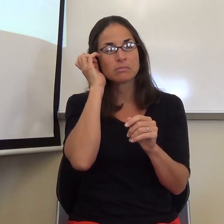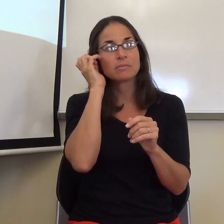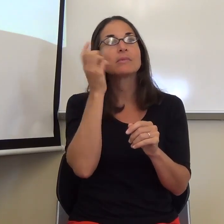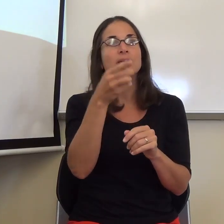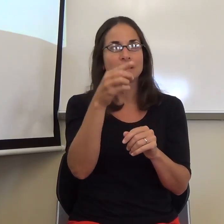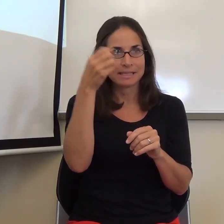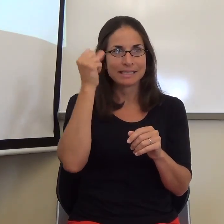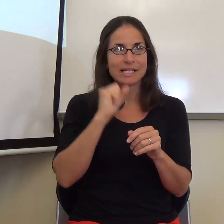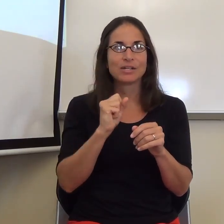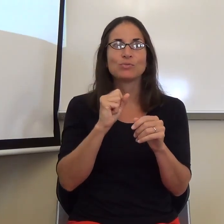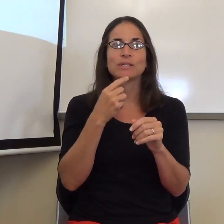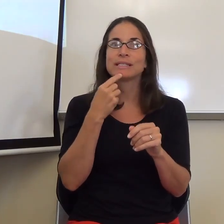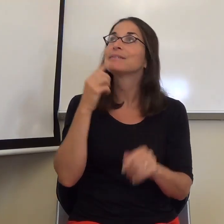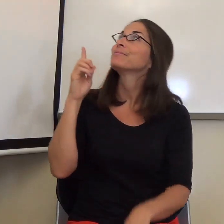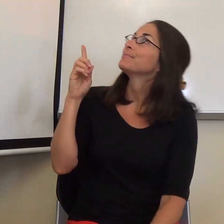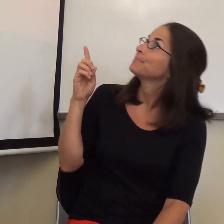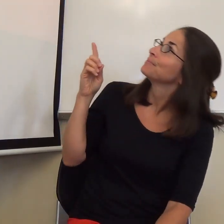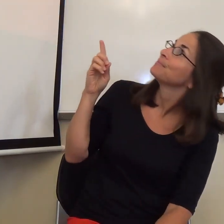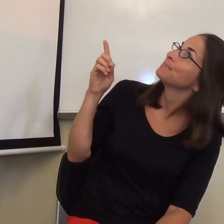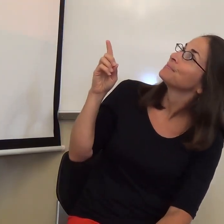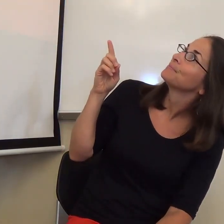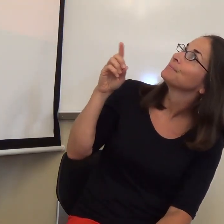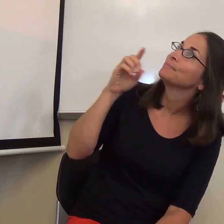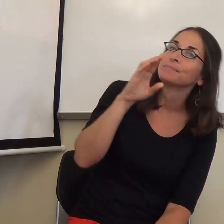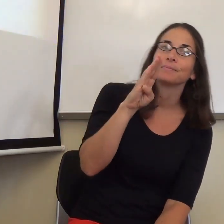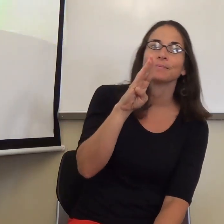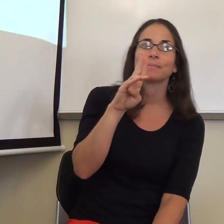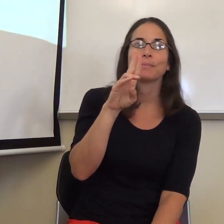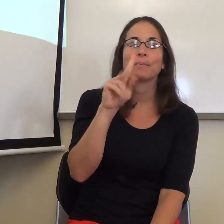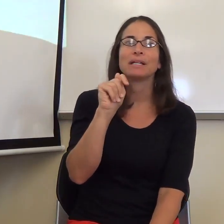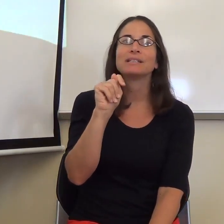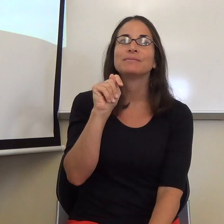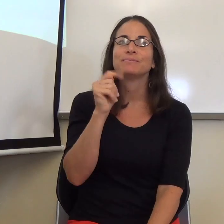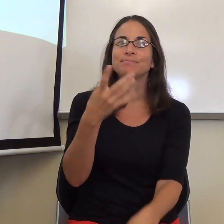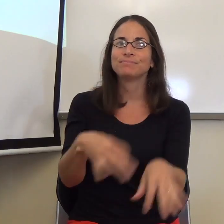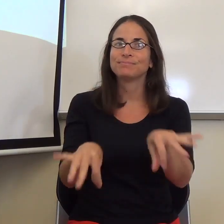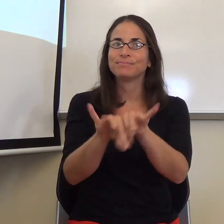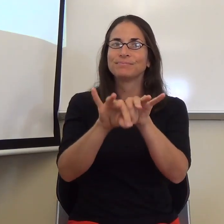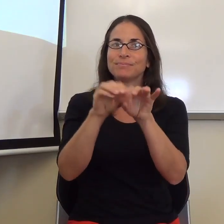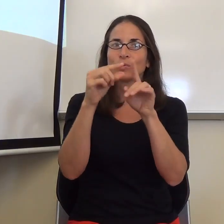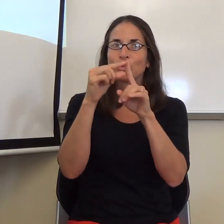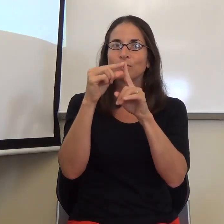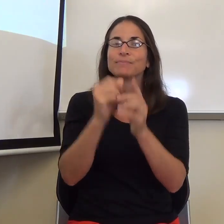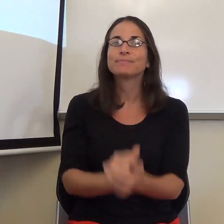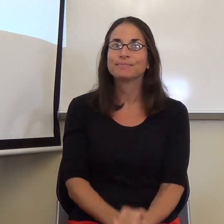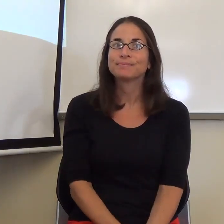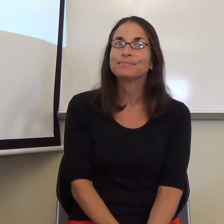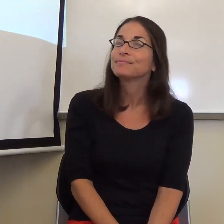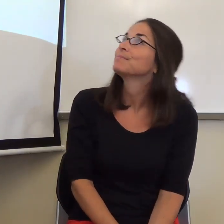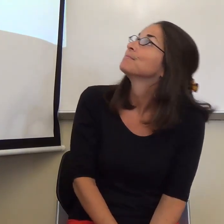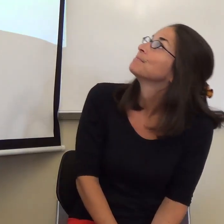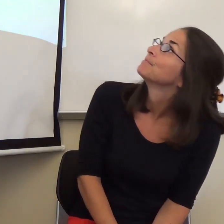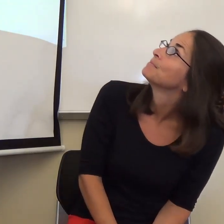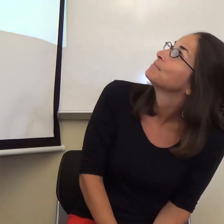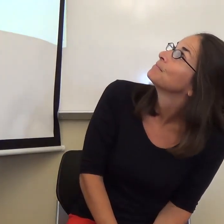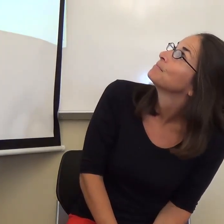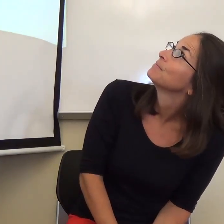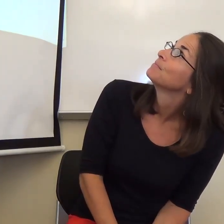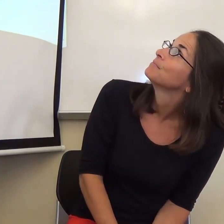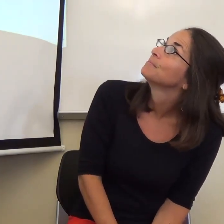out, this is a really important word here. But